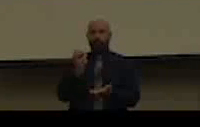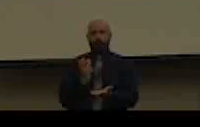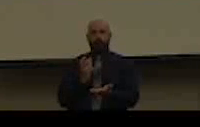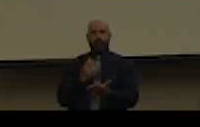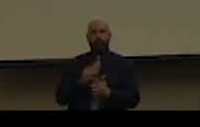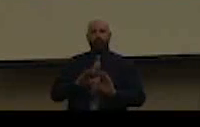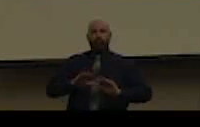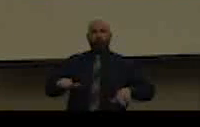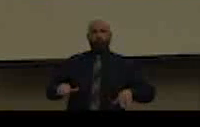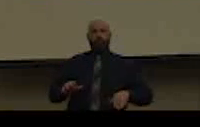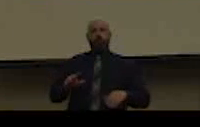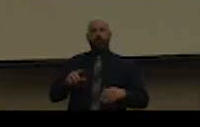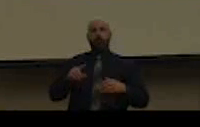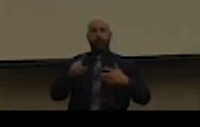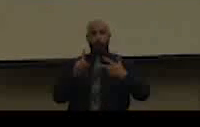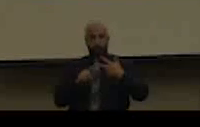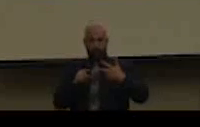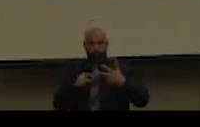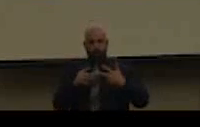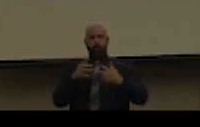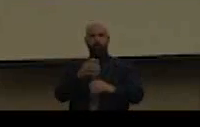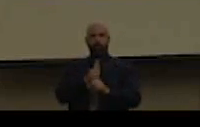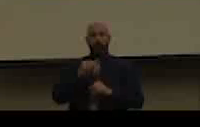those ratings. Family child cares